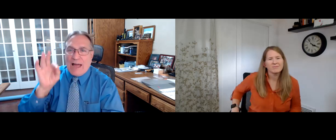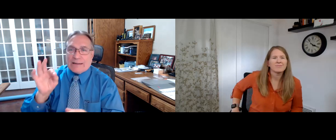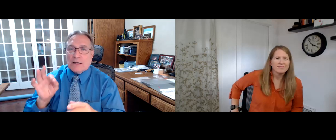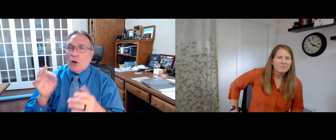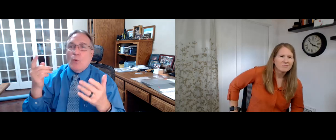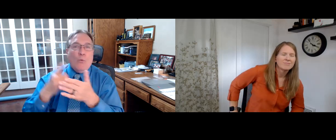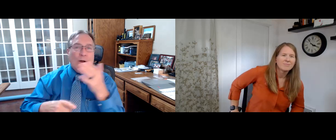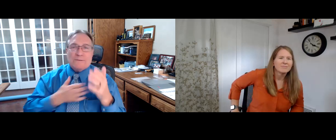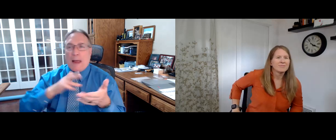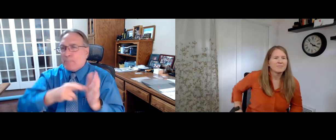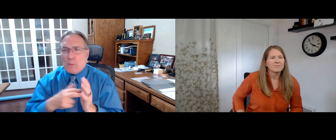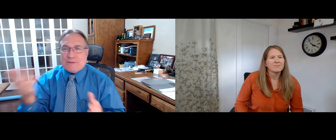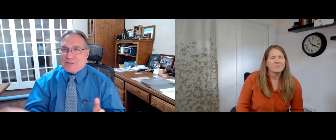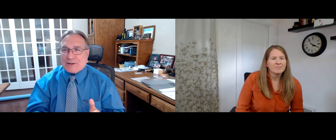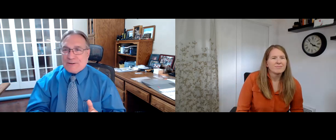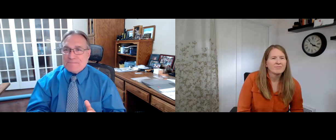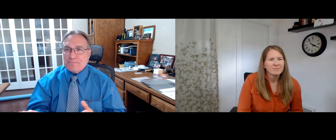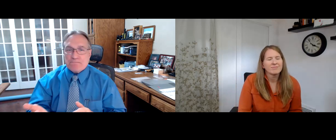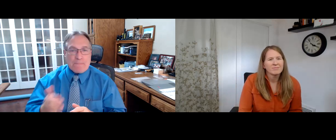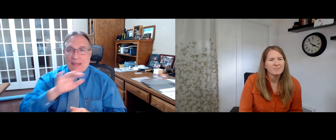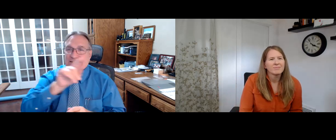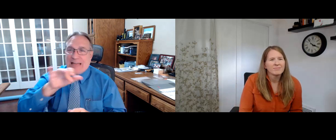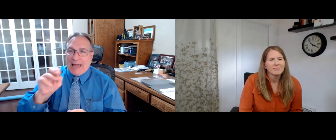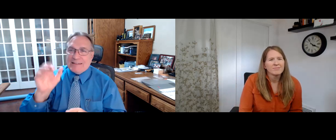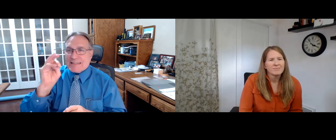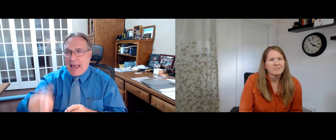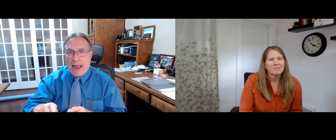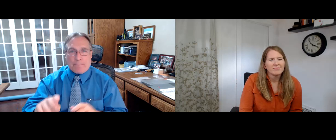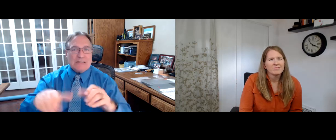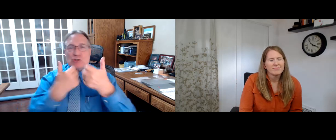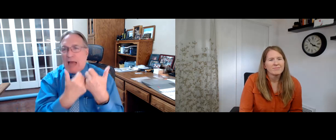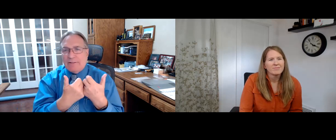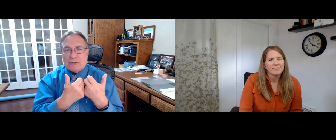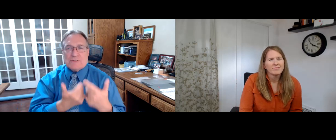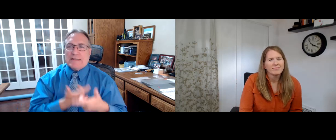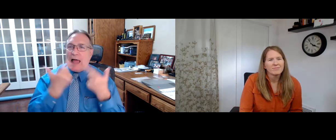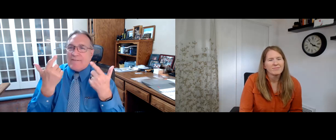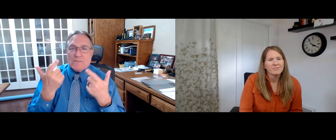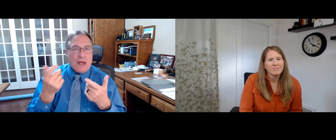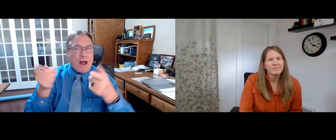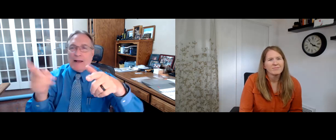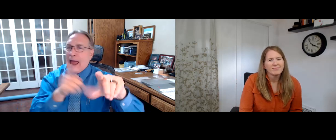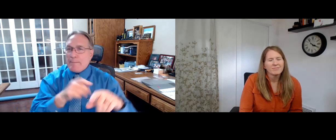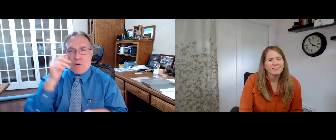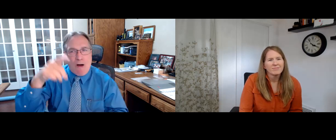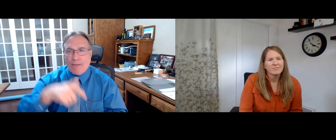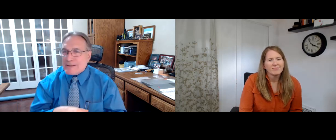find, what's my purpose here? Zion's camp, challenges in life, going to happen all the